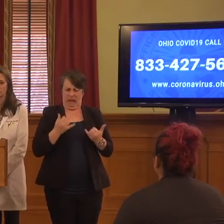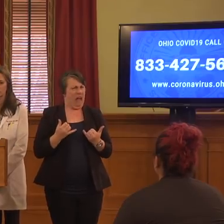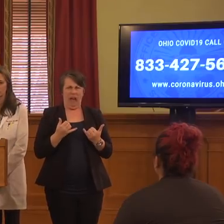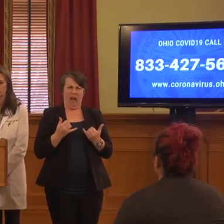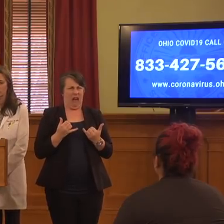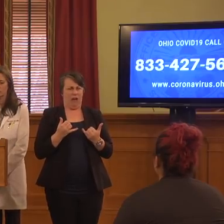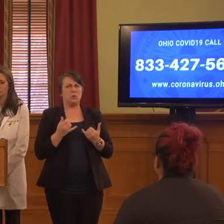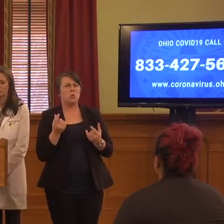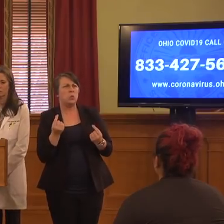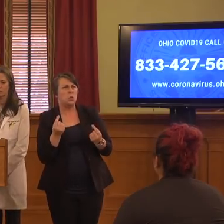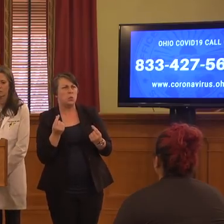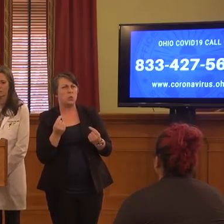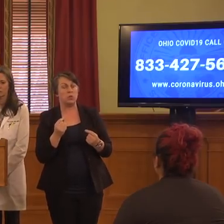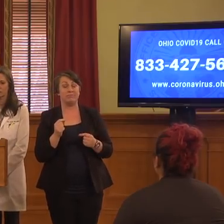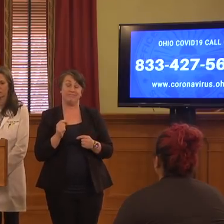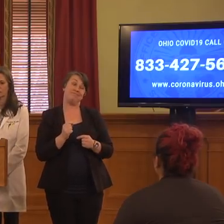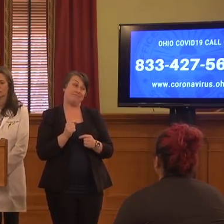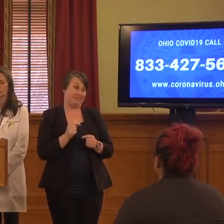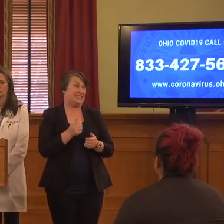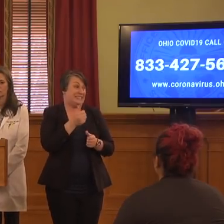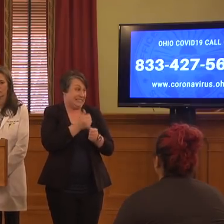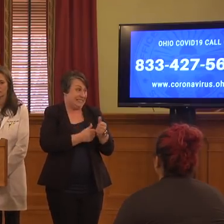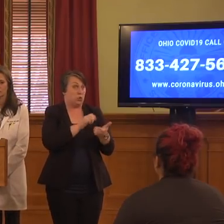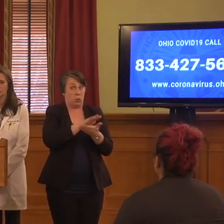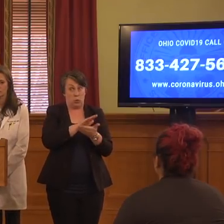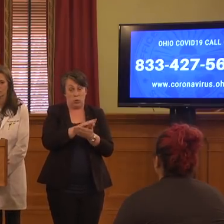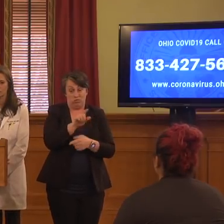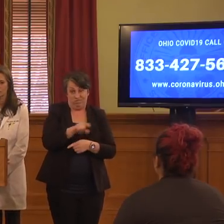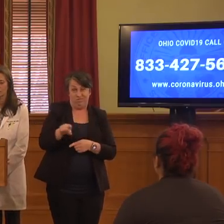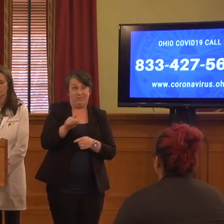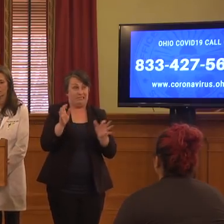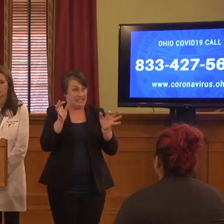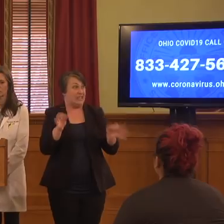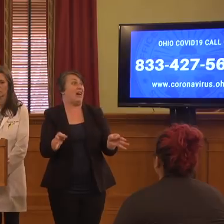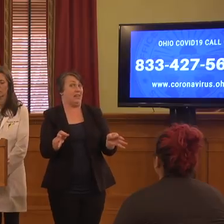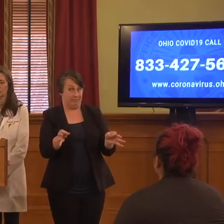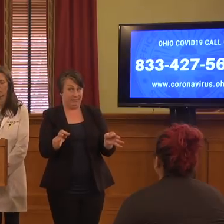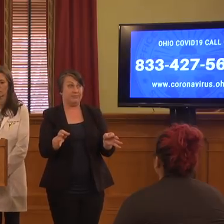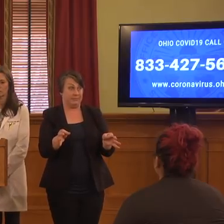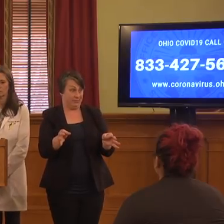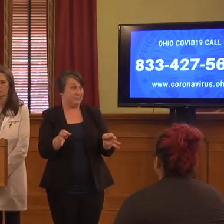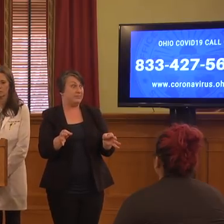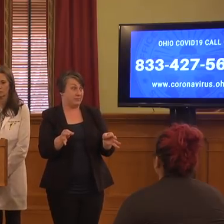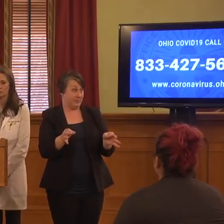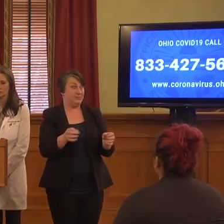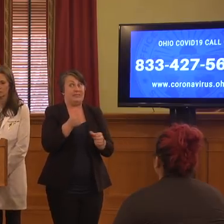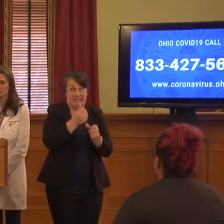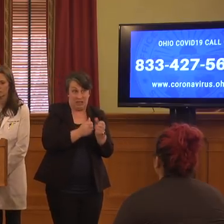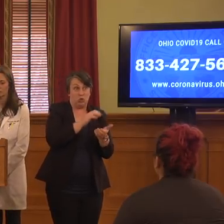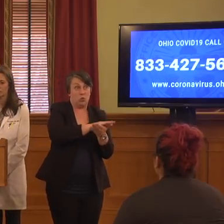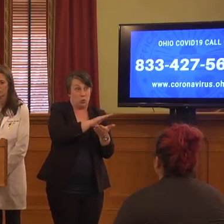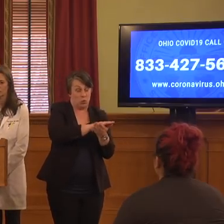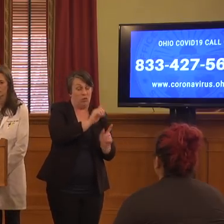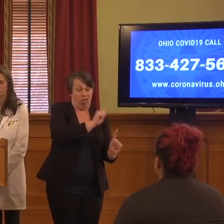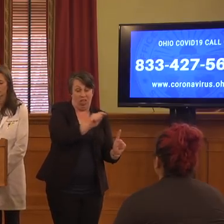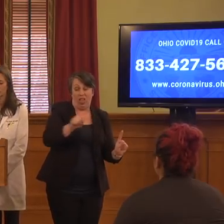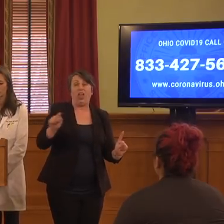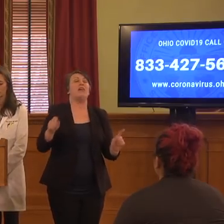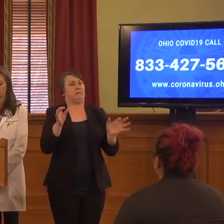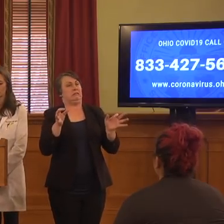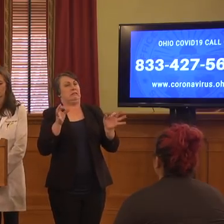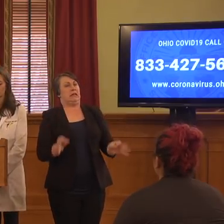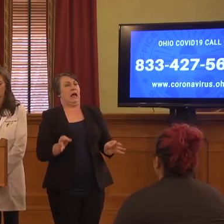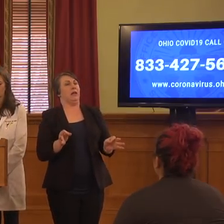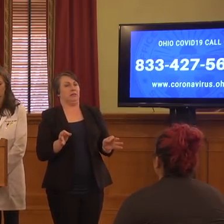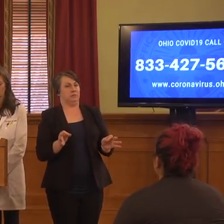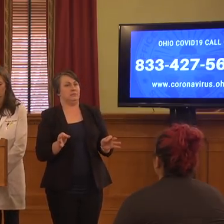if they're not? It's going to be up to the school. The dates, the school will make those decisions. What we're saying is